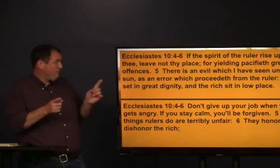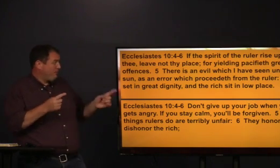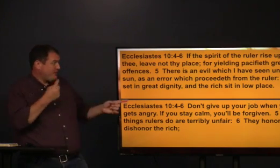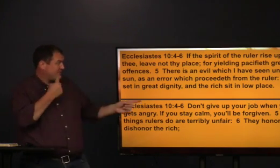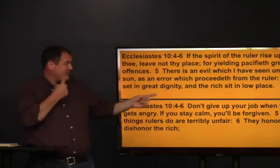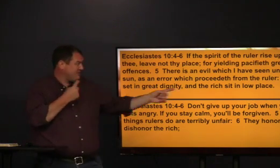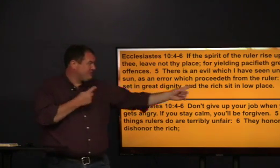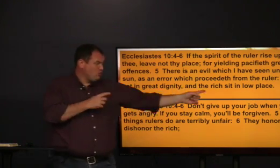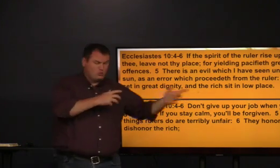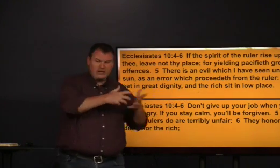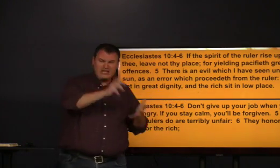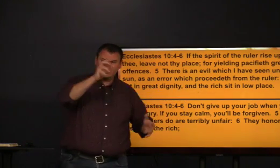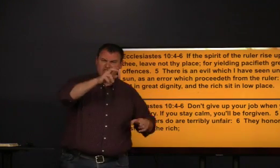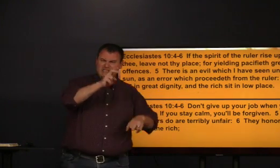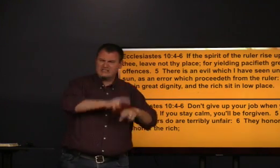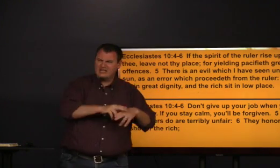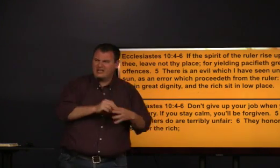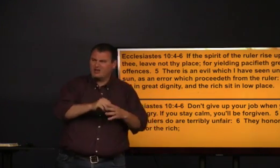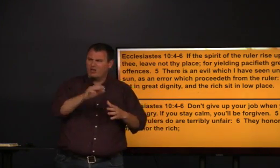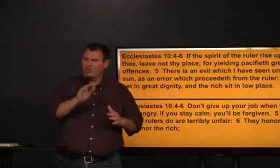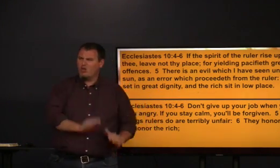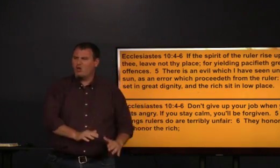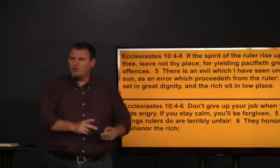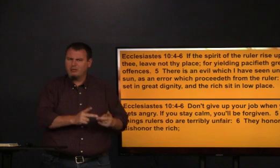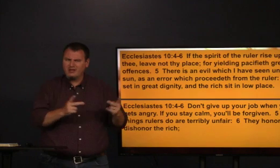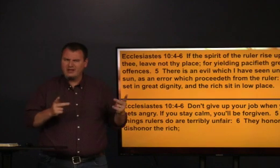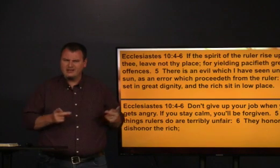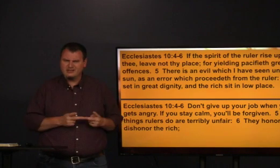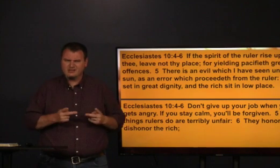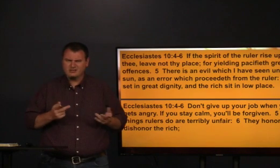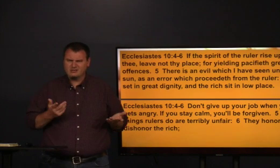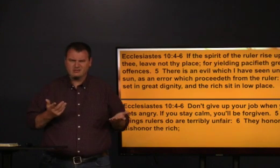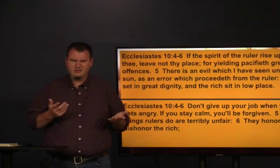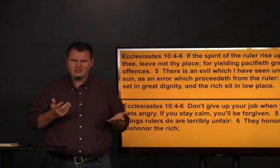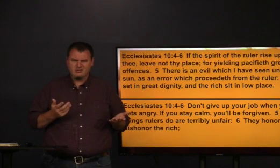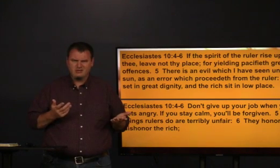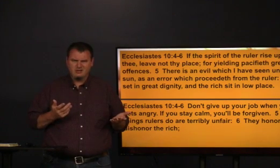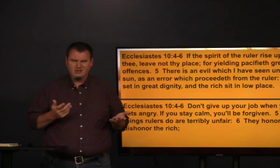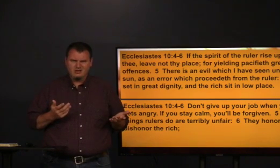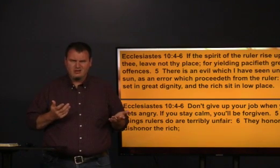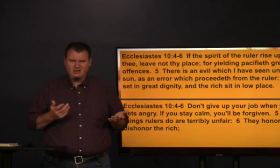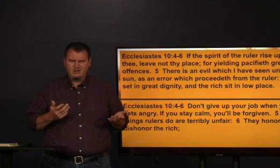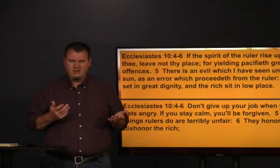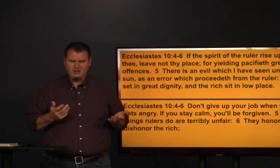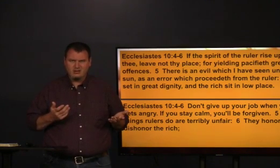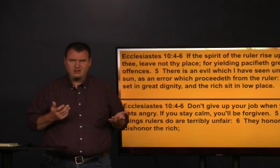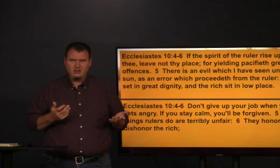But it says the rich sit in a low place. Not